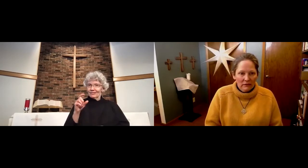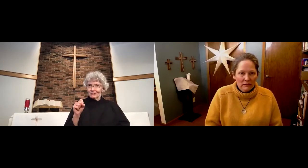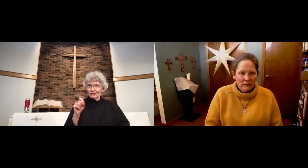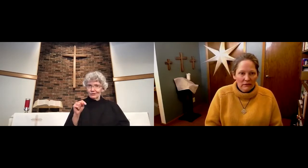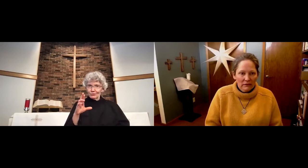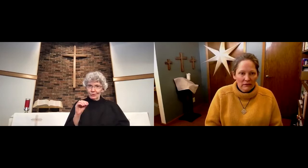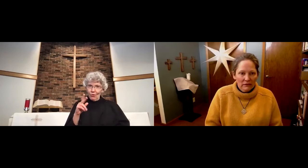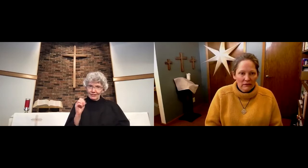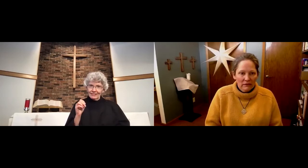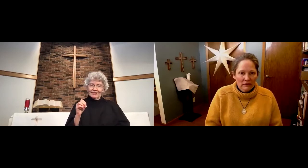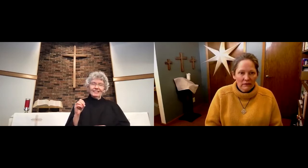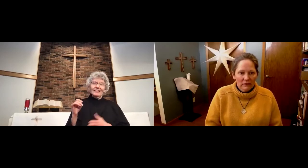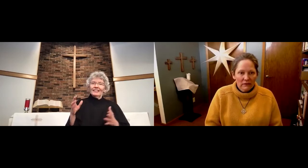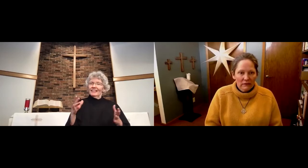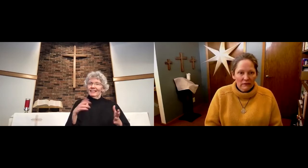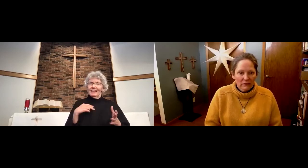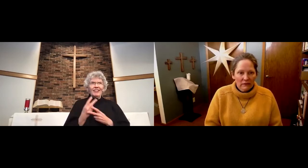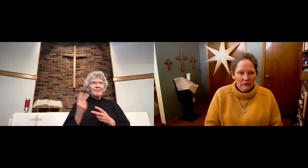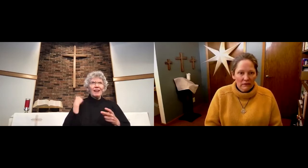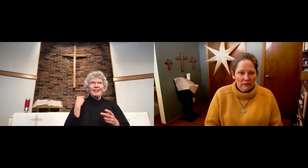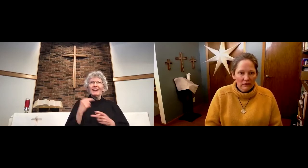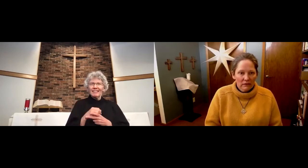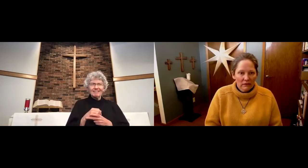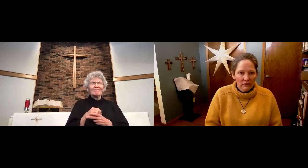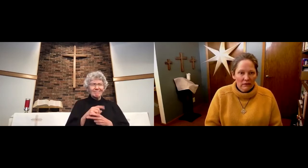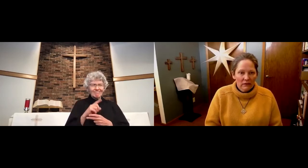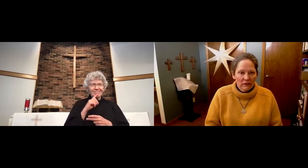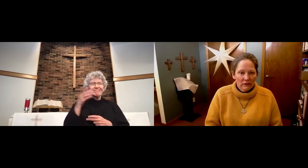And then in 2016, I suffered a stroke.